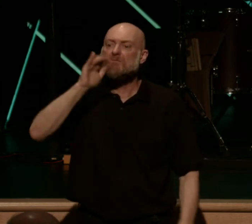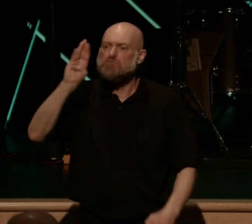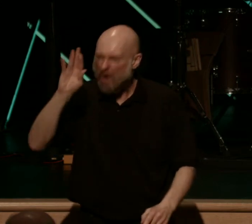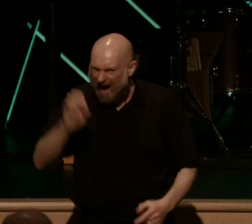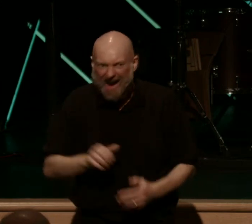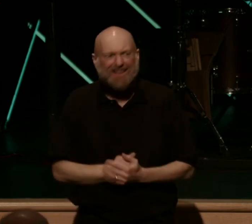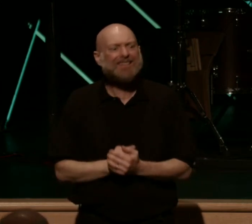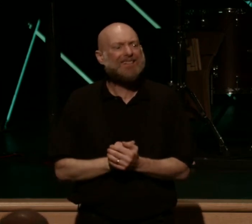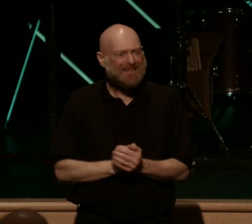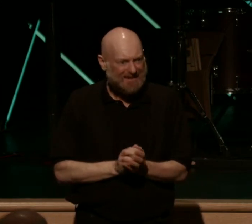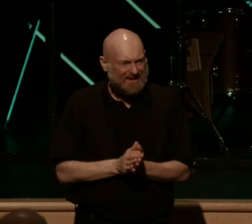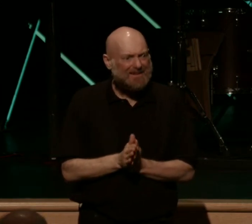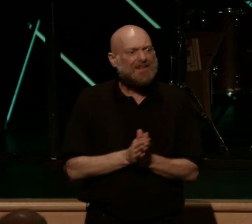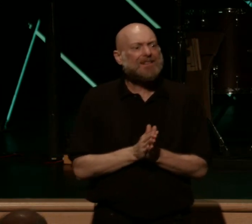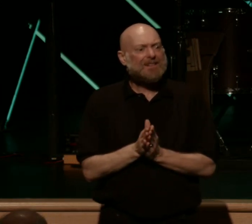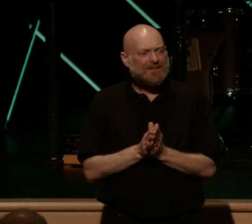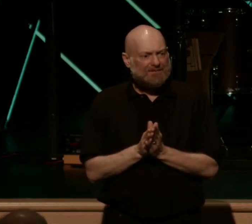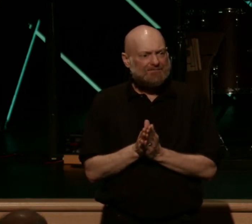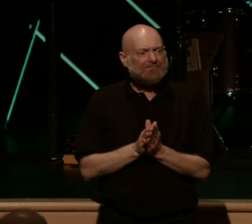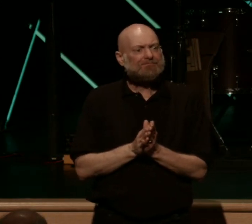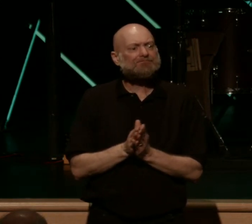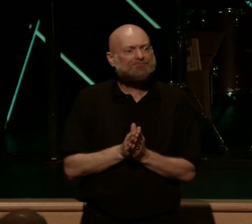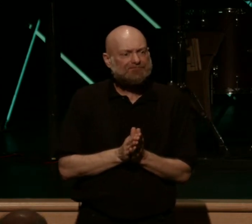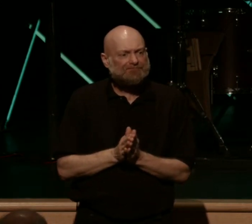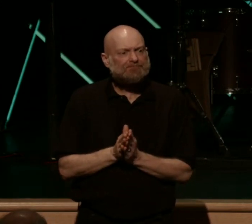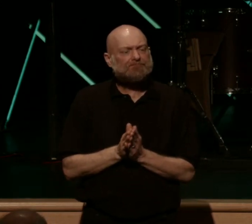name. Praise the name of